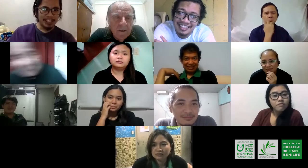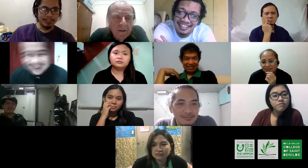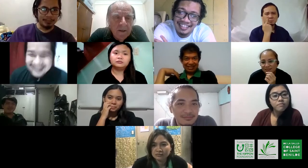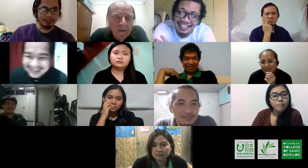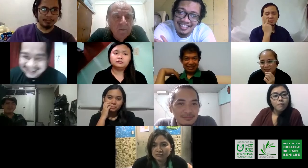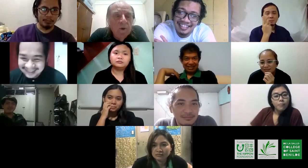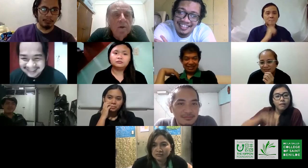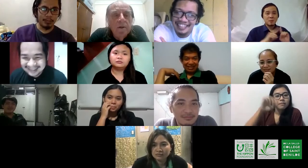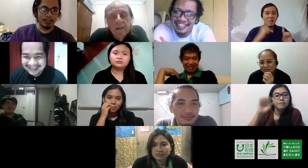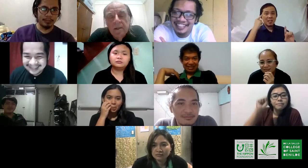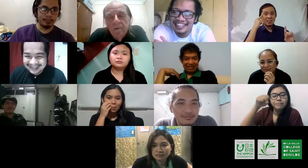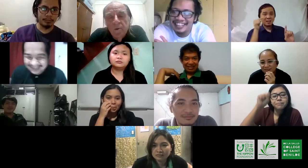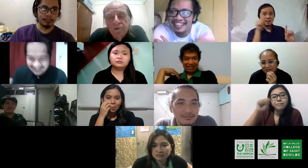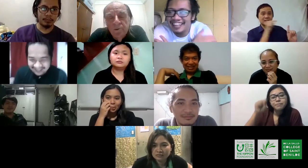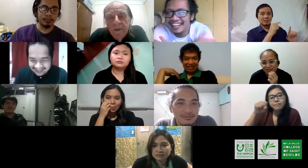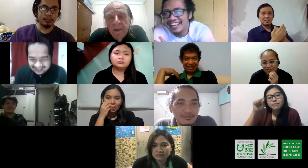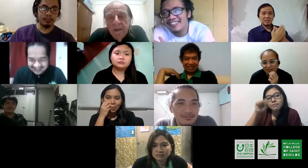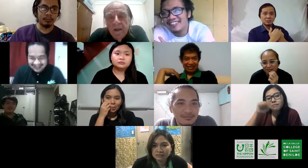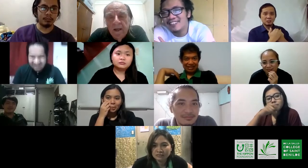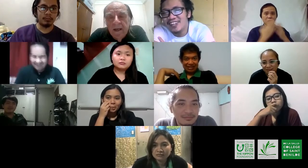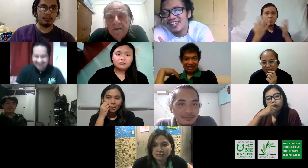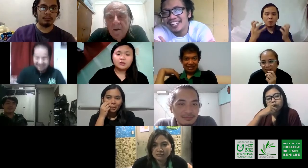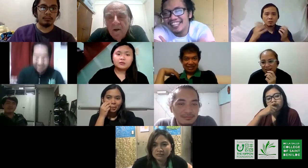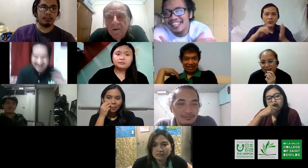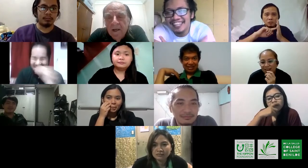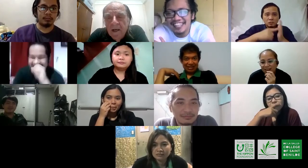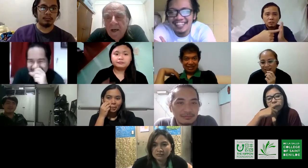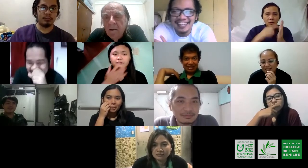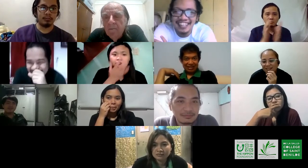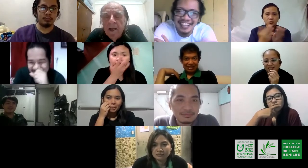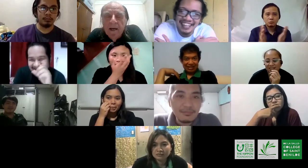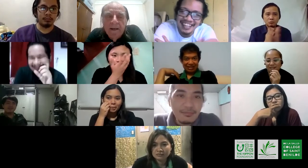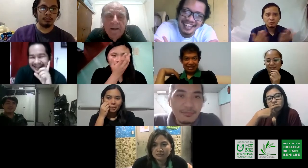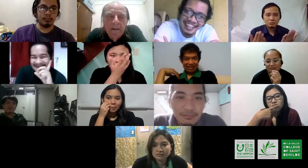start on the book, which will be a class called